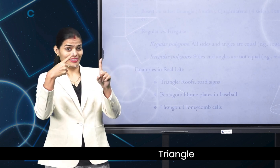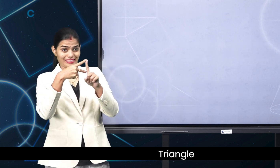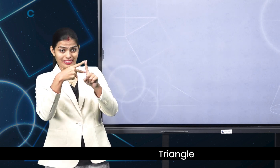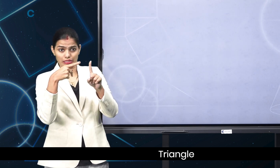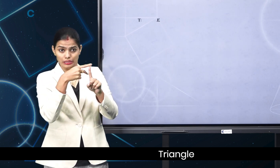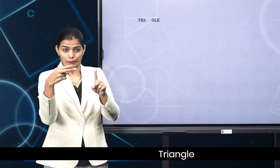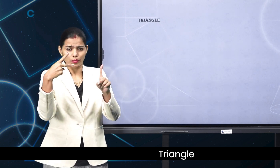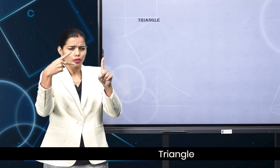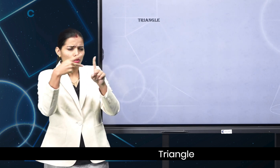Triangle.